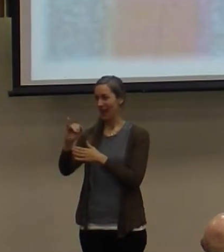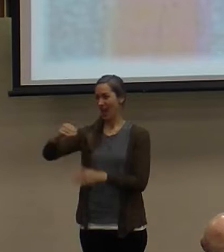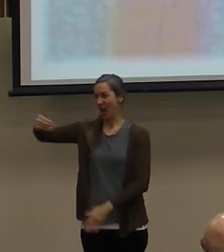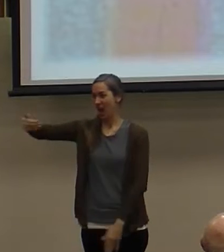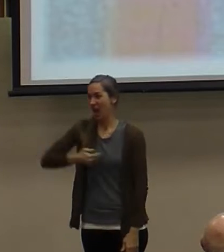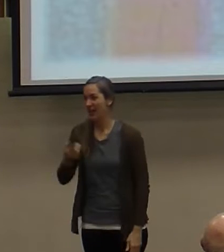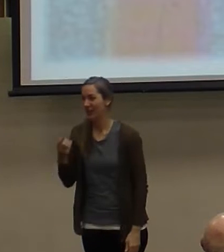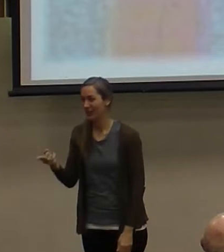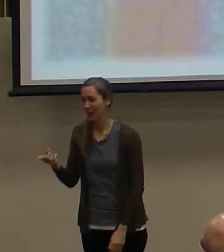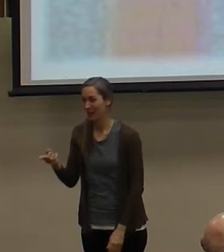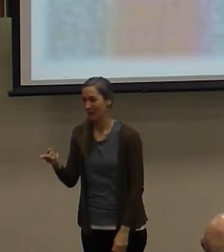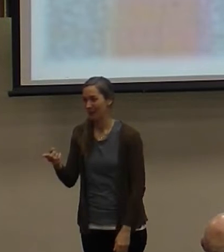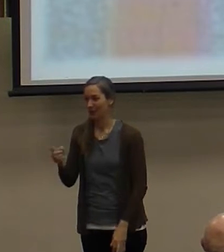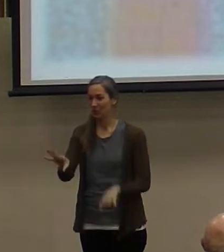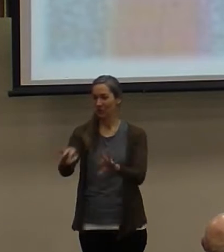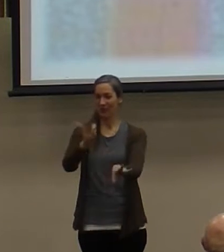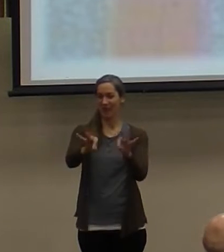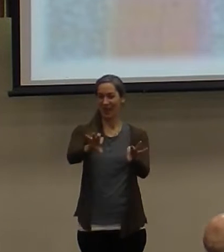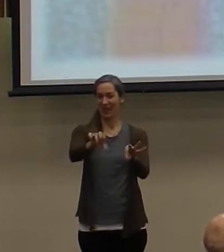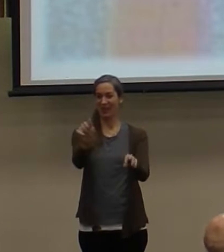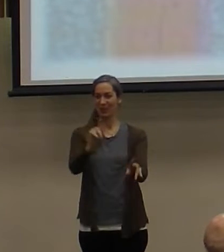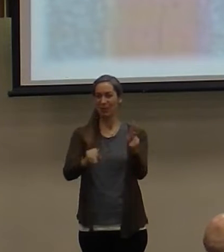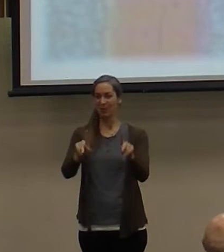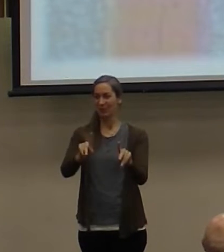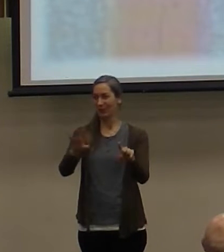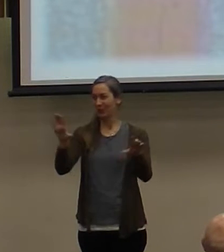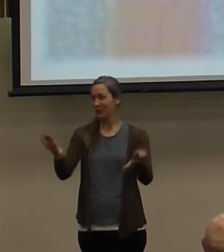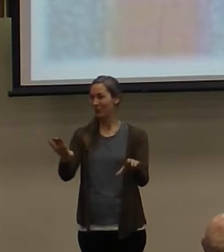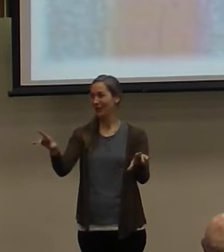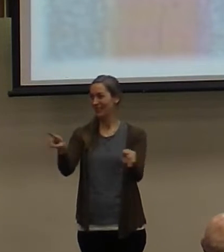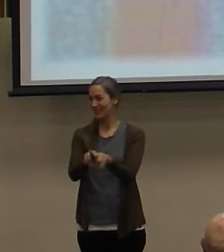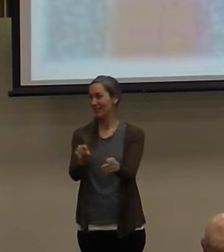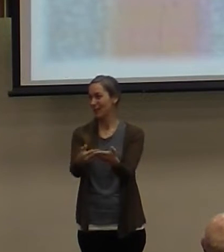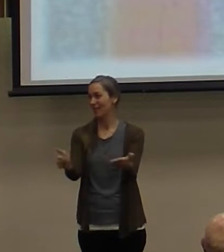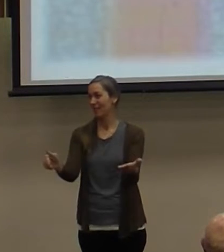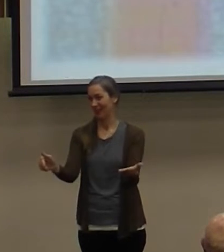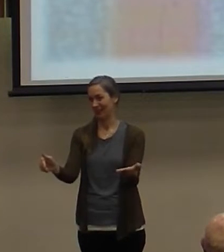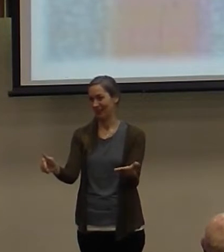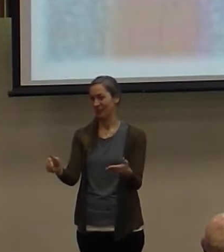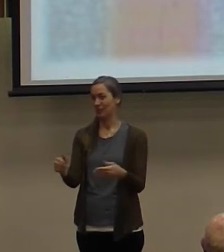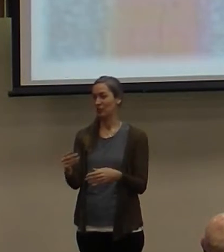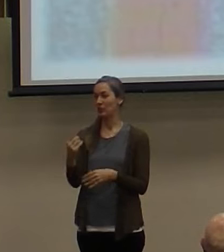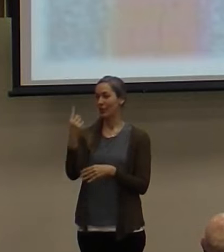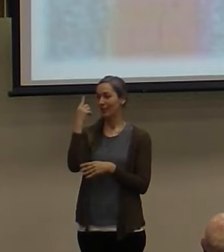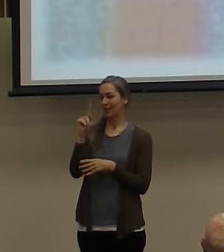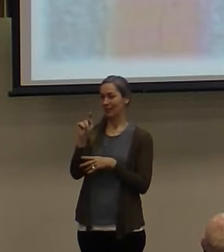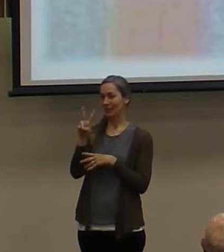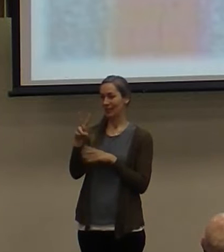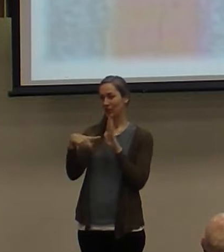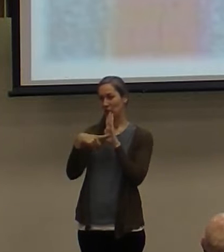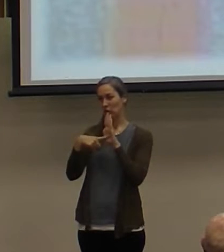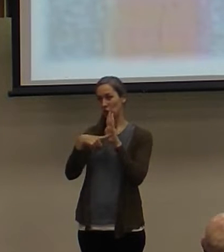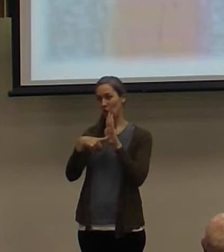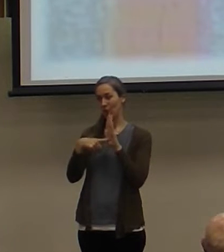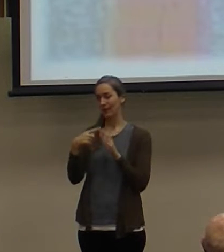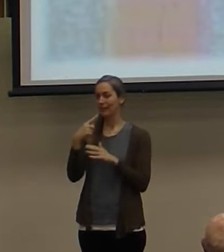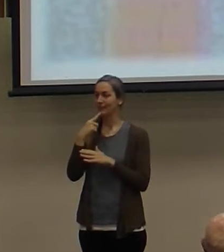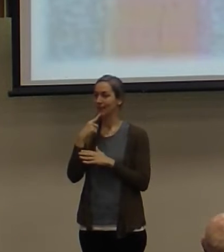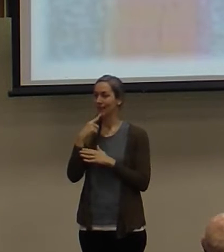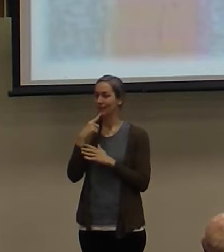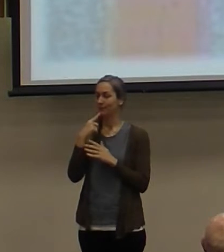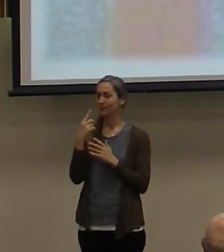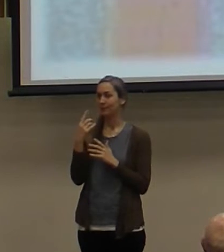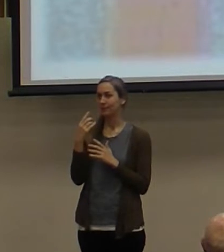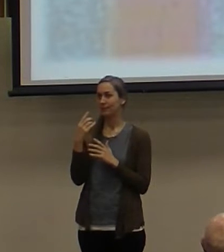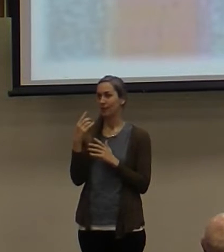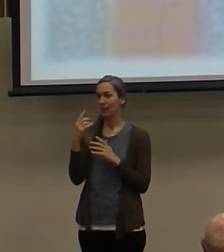them find those guys who were actually doing that. And so the game show, to tell the truth, basically said that celebrities,